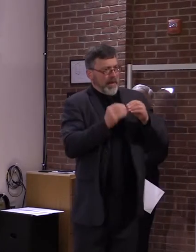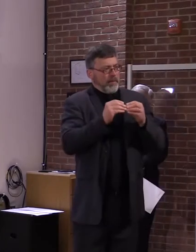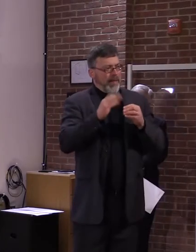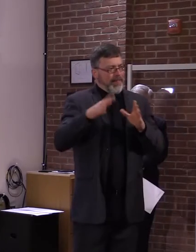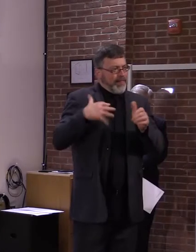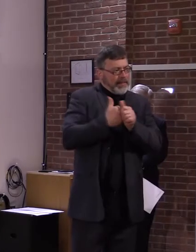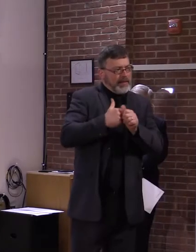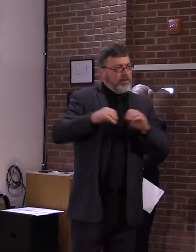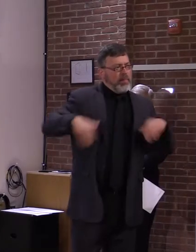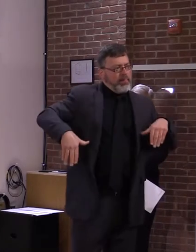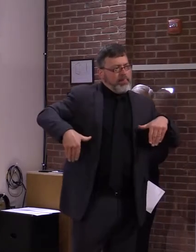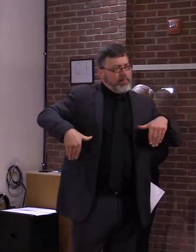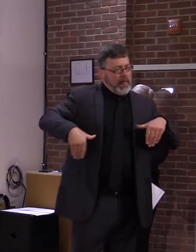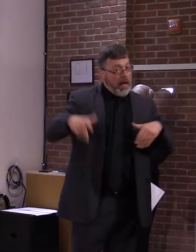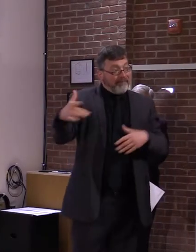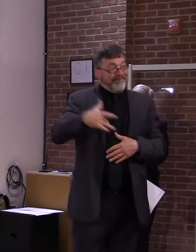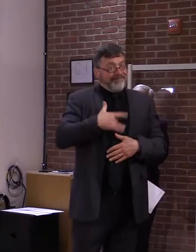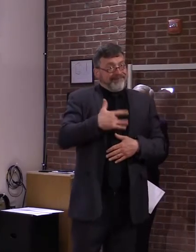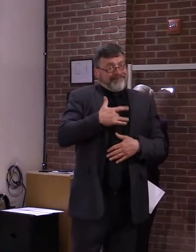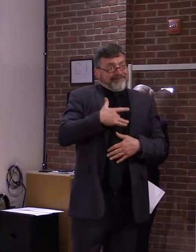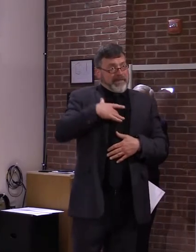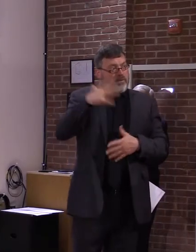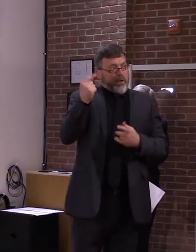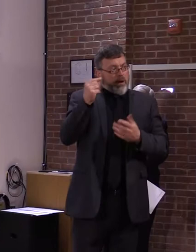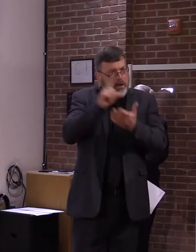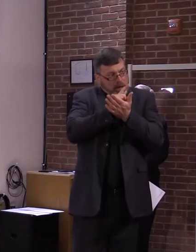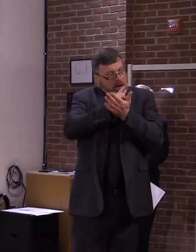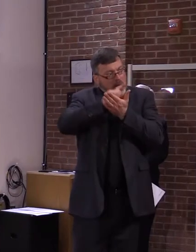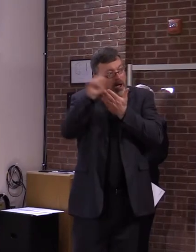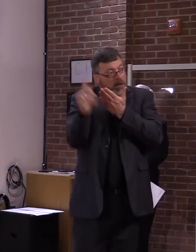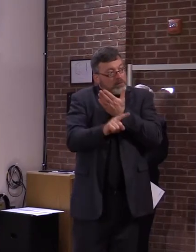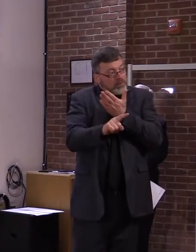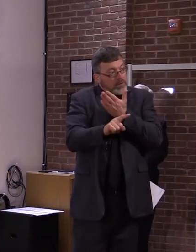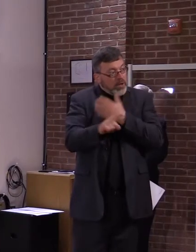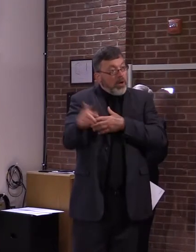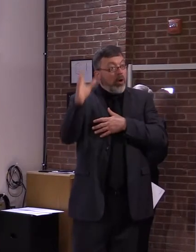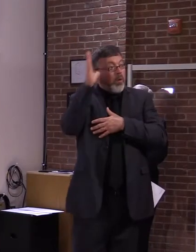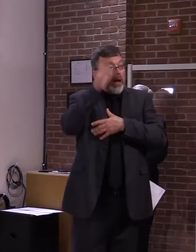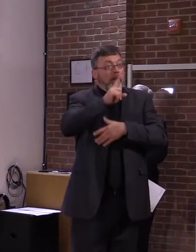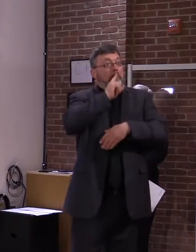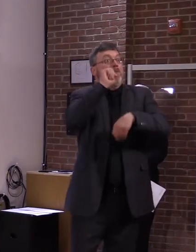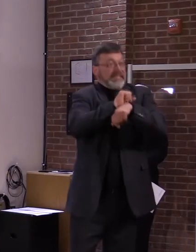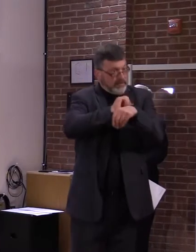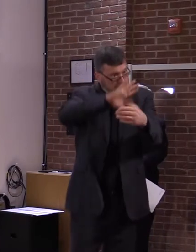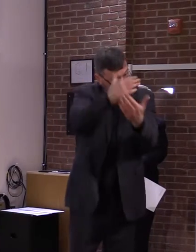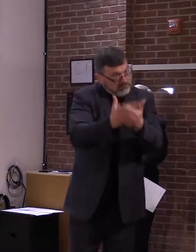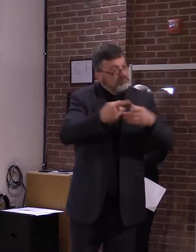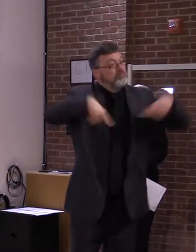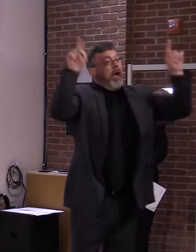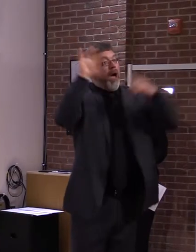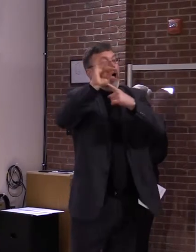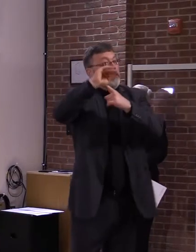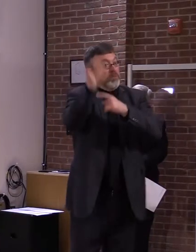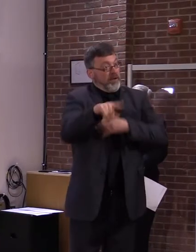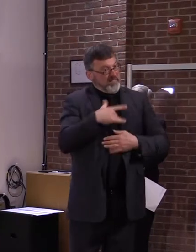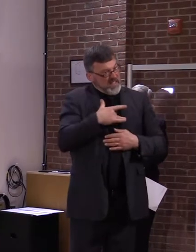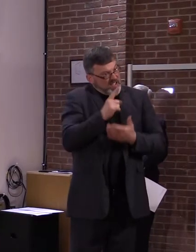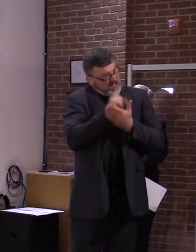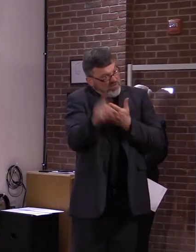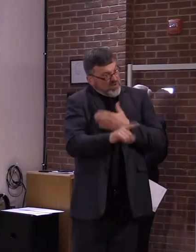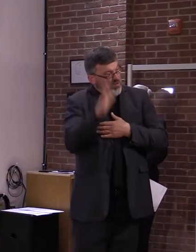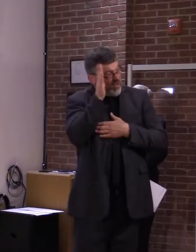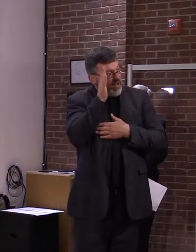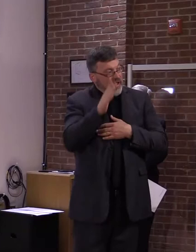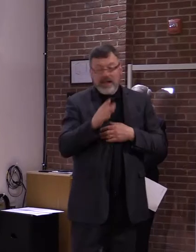next week we're going to get to the promised land? You know, I was a little hesitant to make that